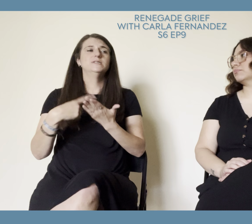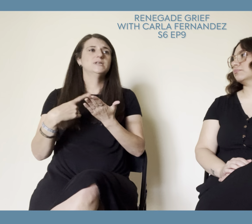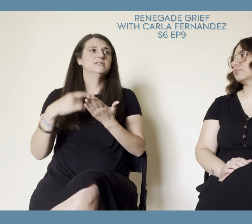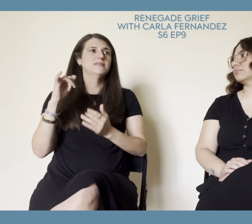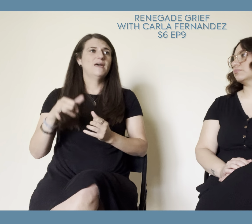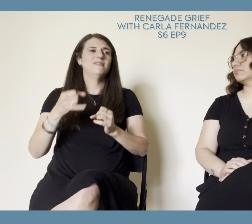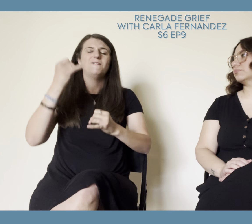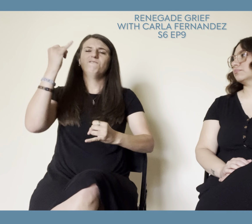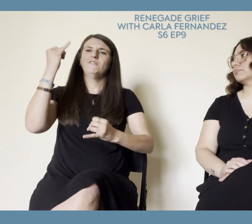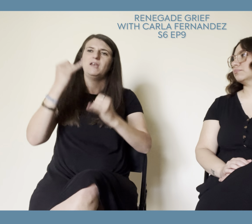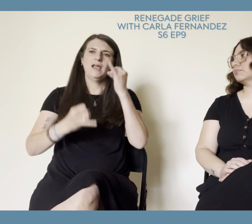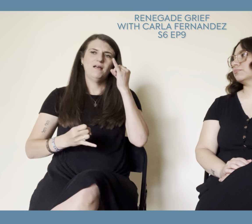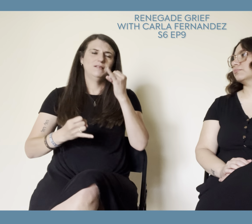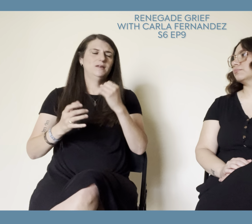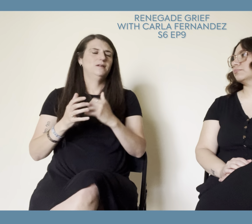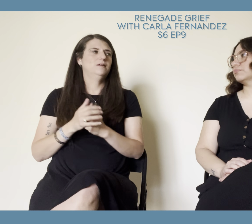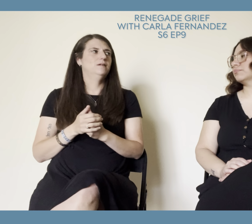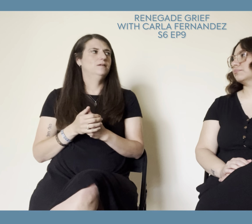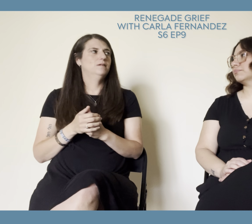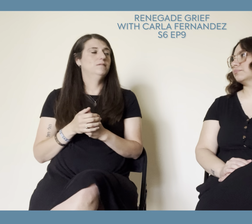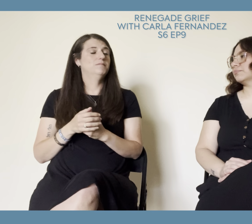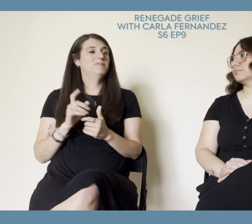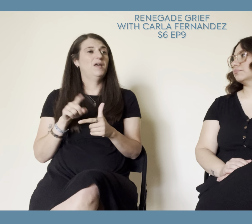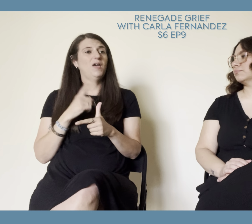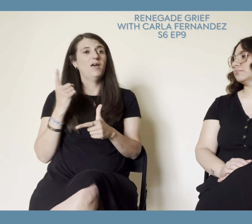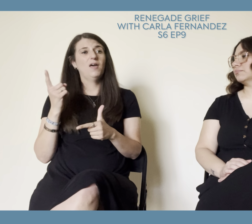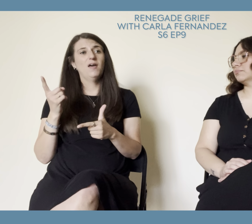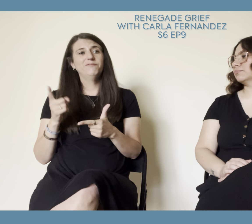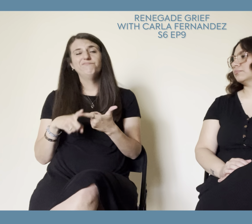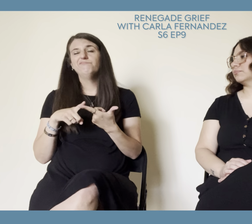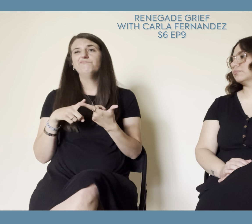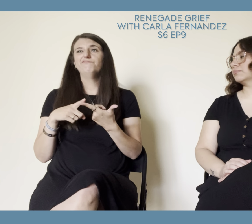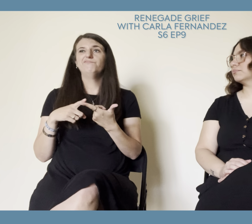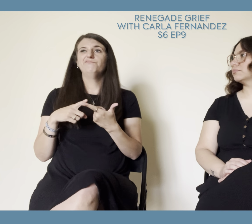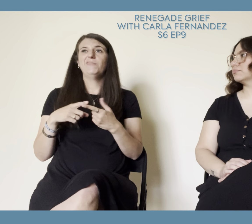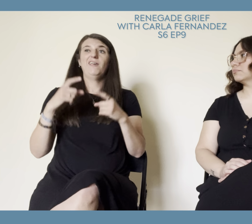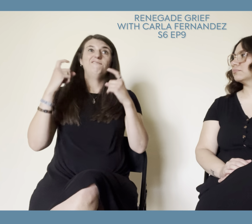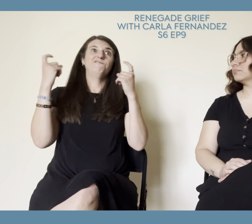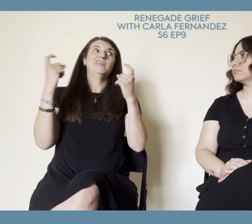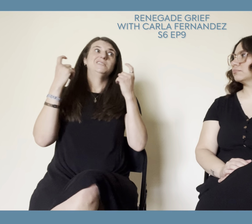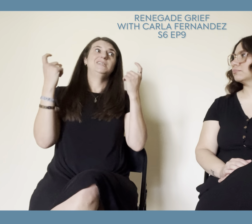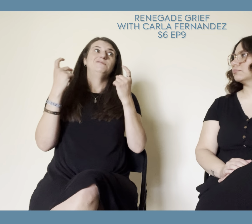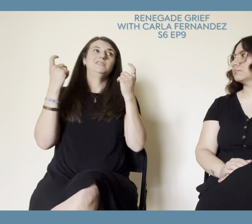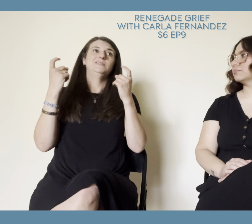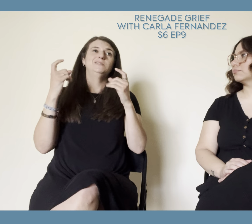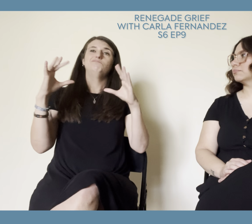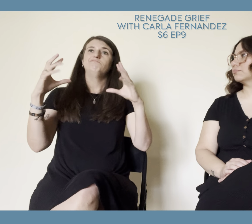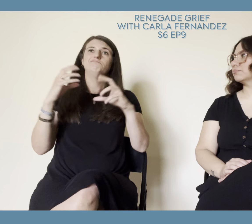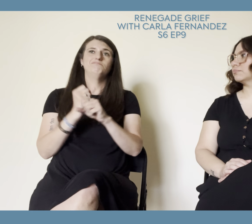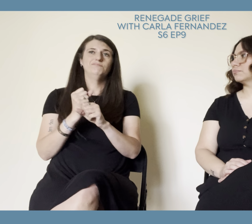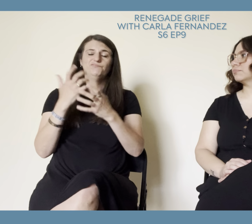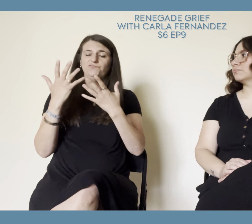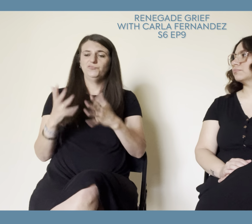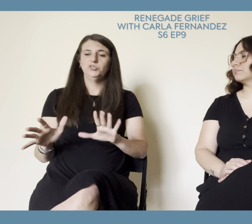finality. And then I think once the sort of the festivities, if you were, wrapped, and I was like back to work,